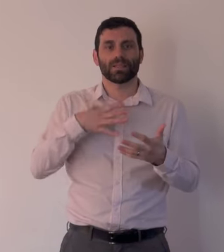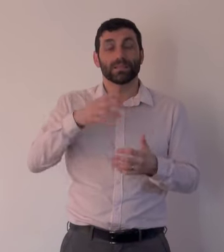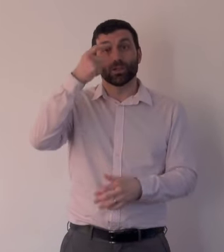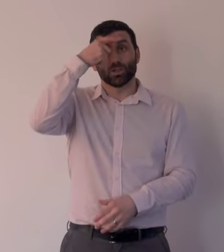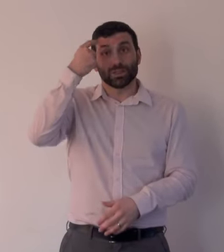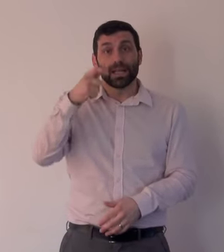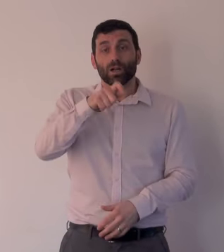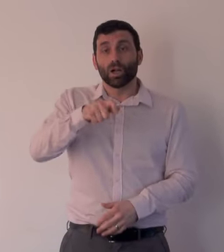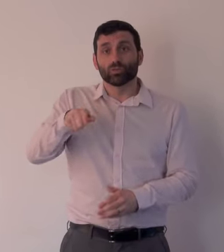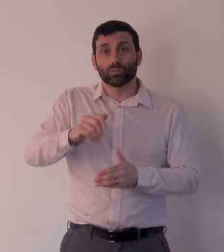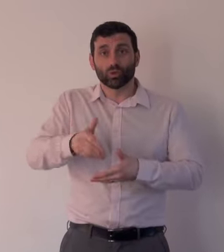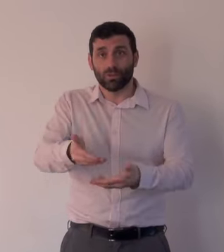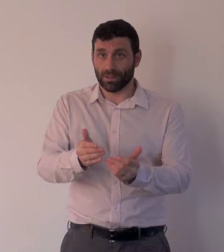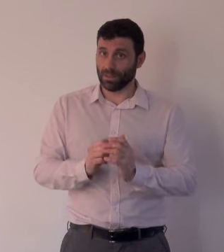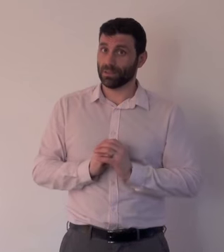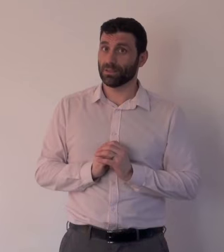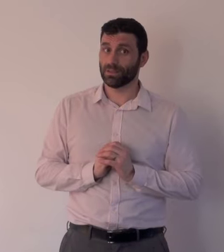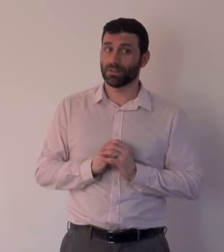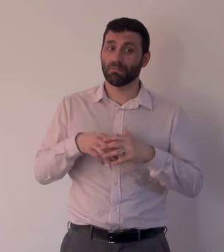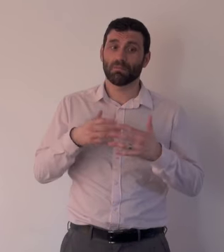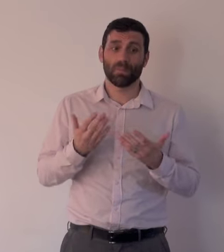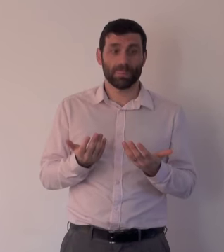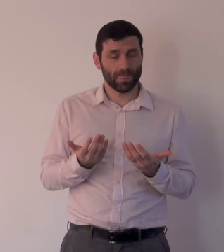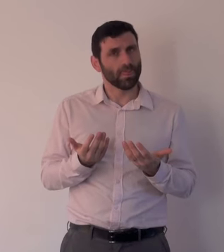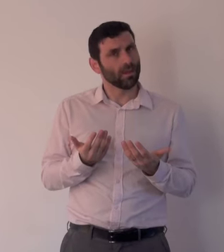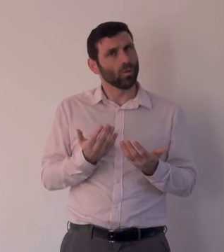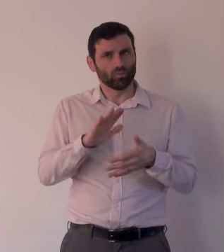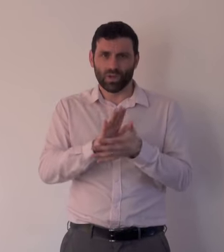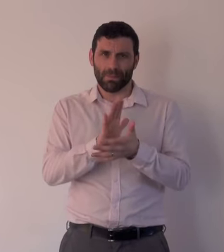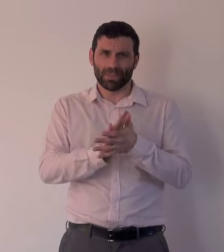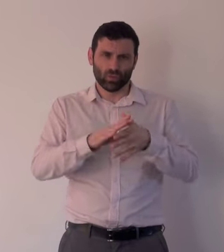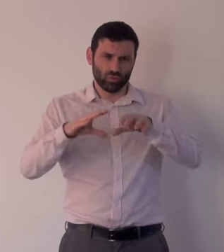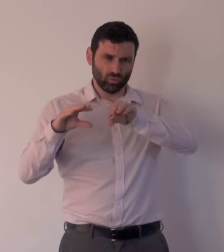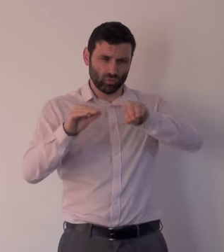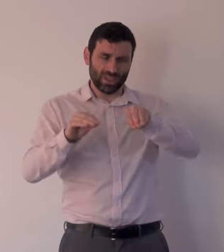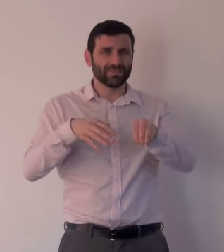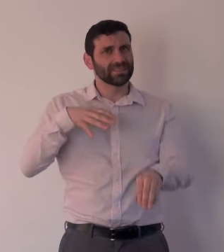You need to have an understanding of customer service, but training will be given if it's needed.